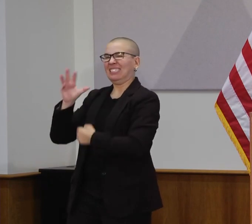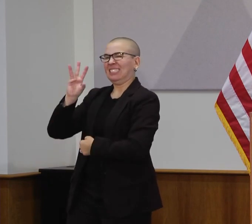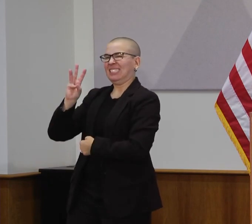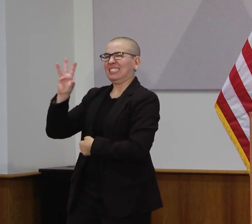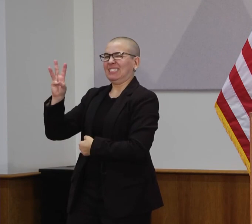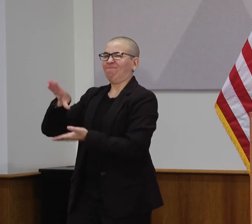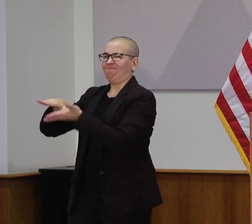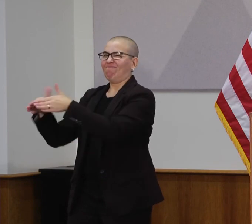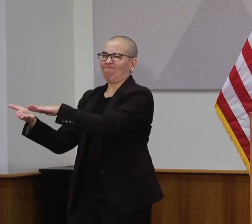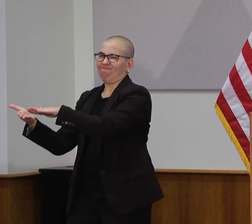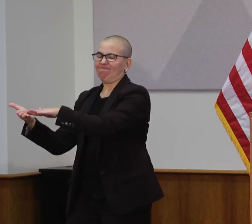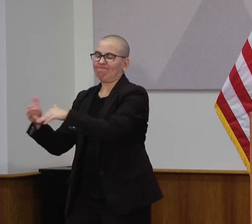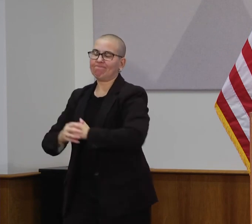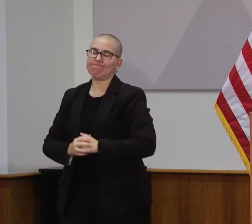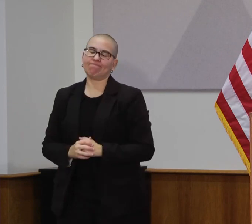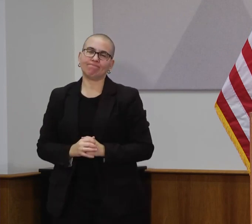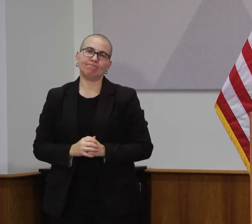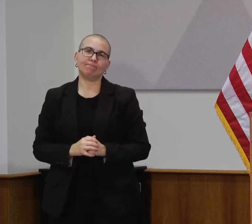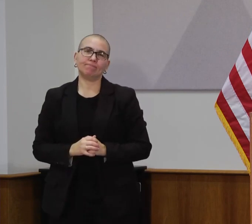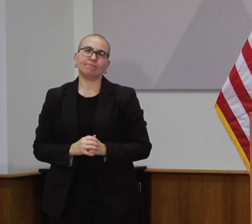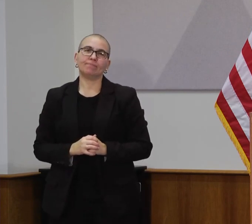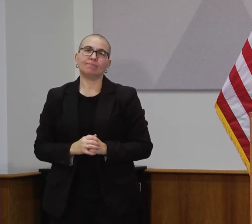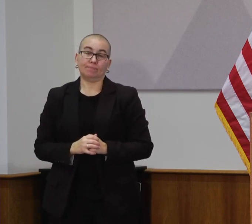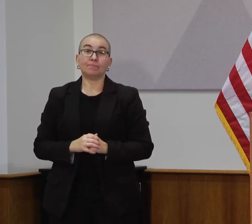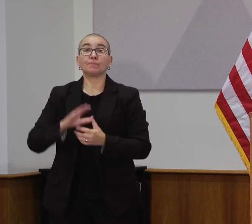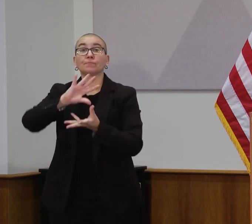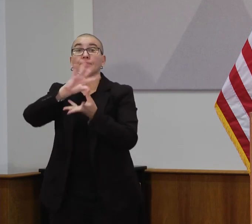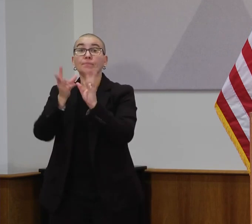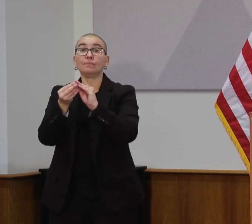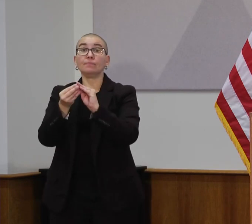There have been a total since the beginning of the pandemic of